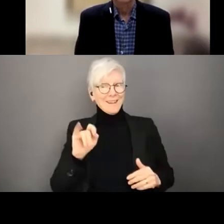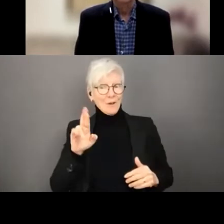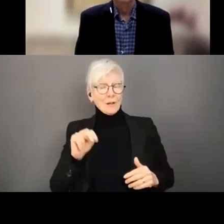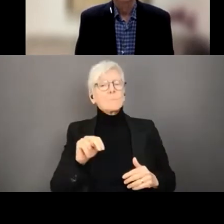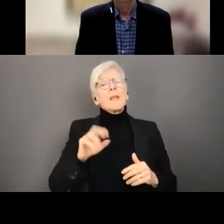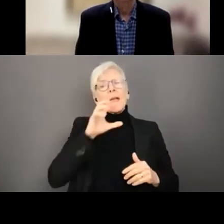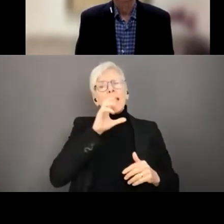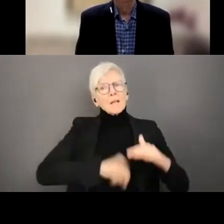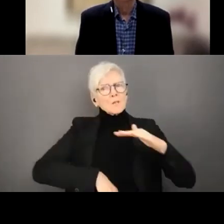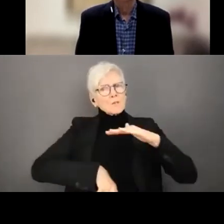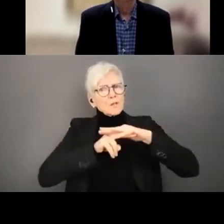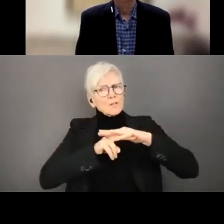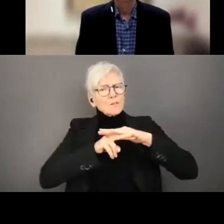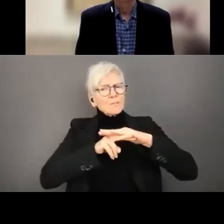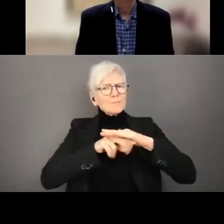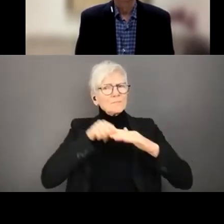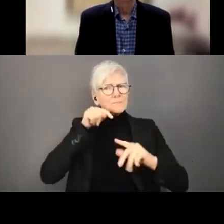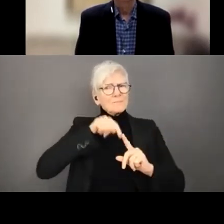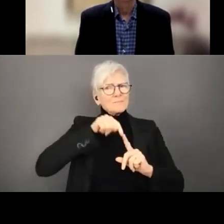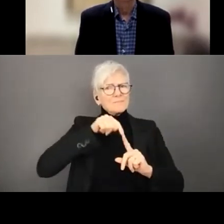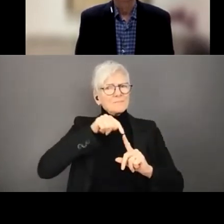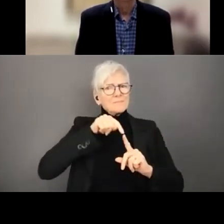lead to the enormous